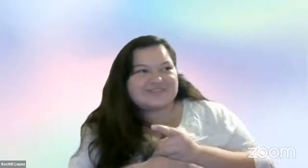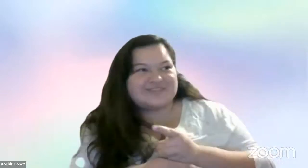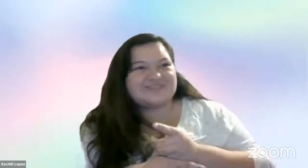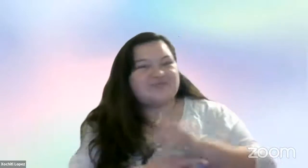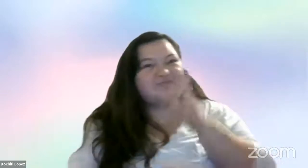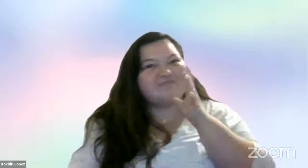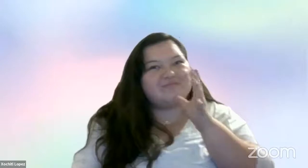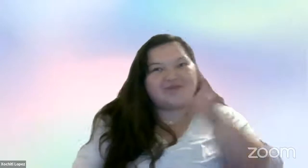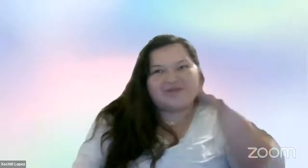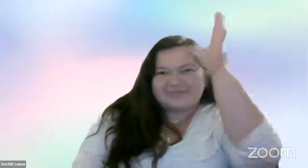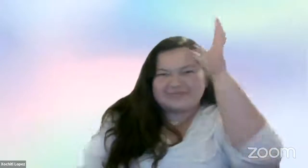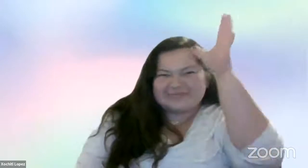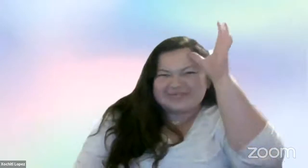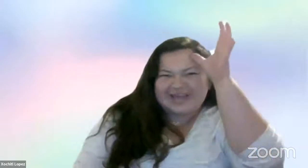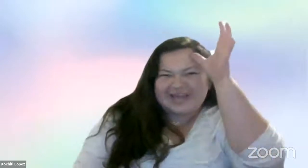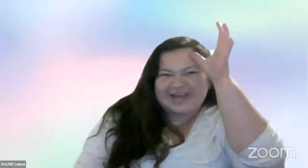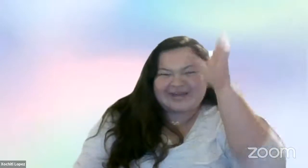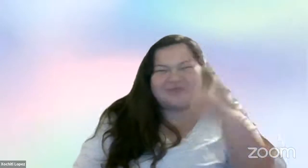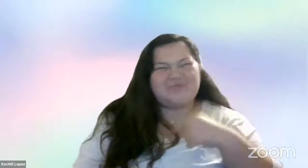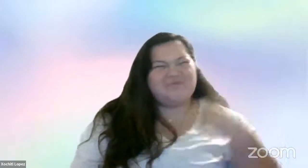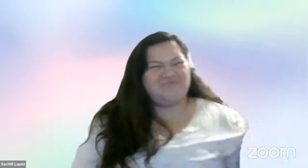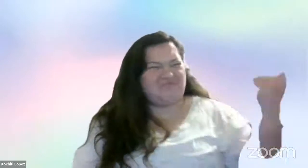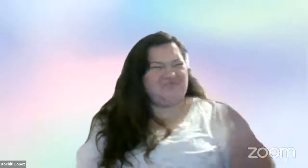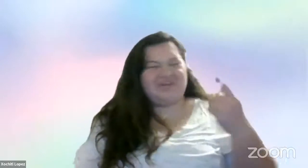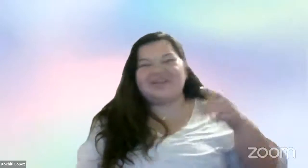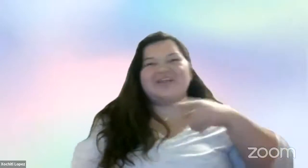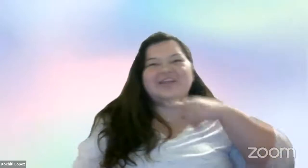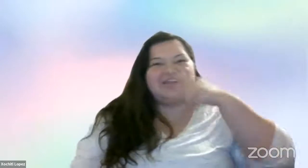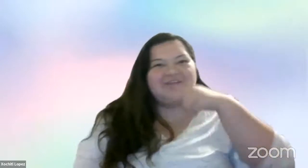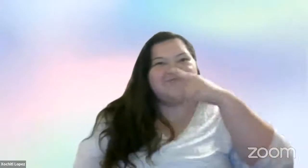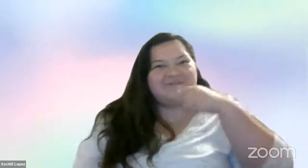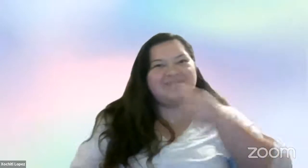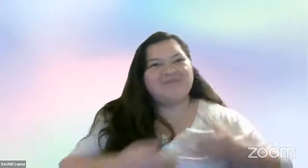thinking about my siblings and my parents,